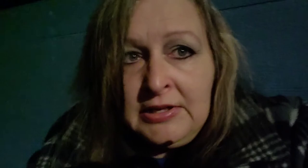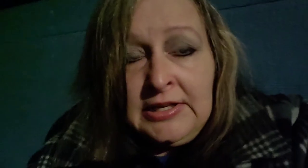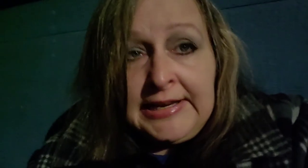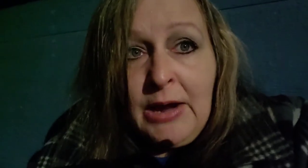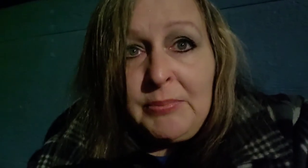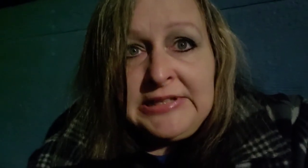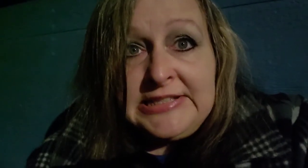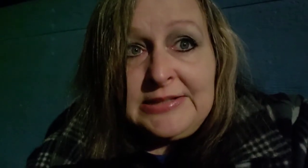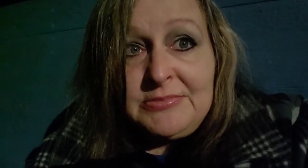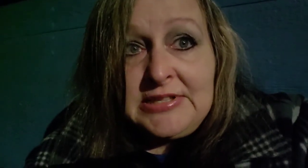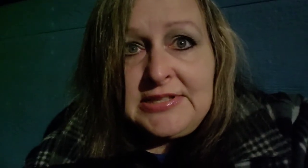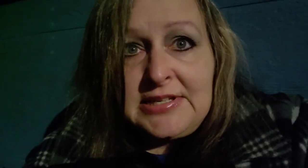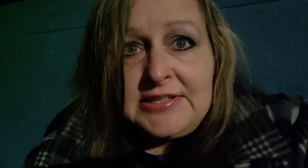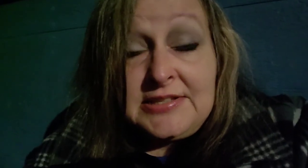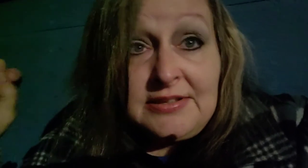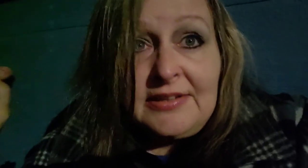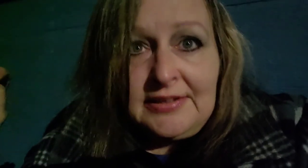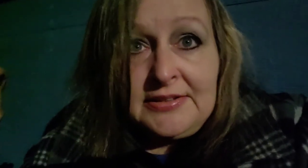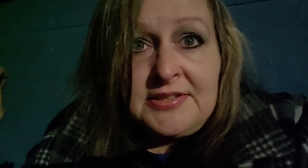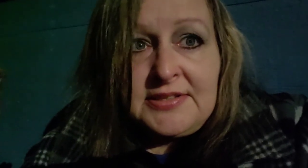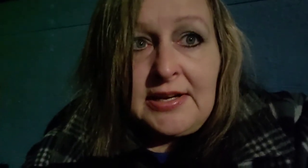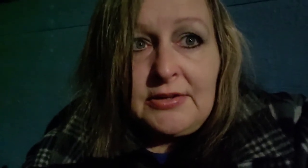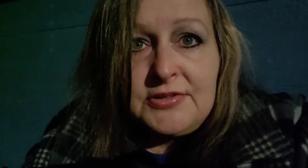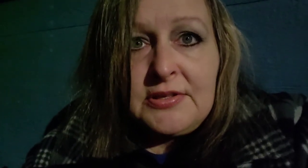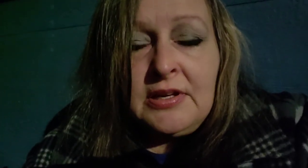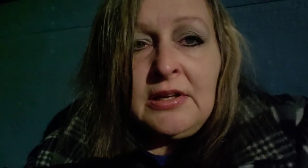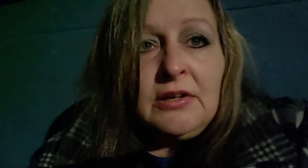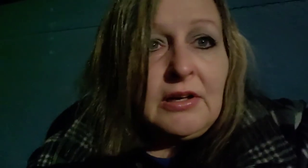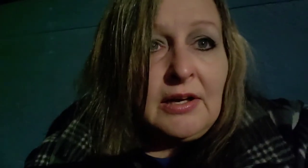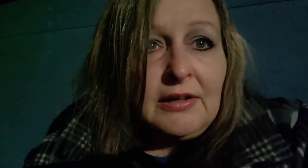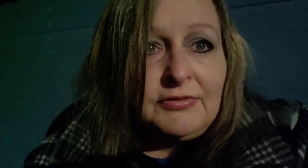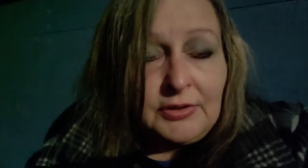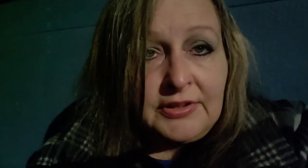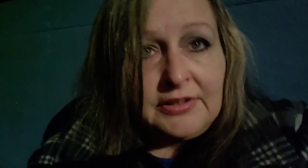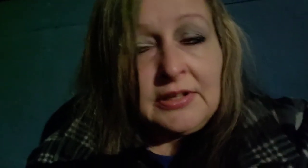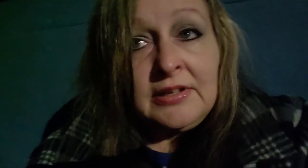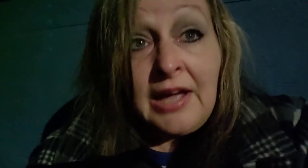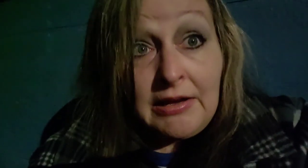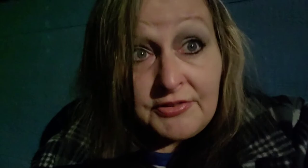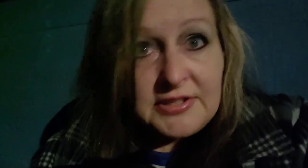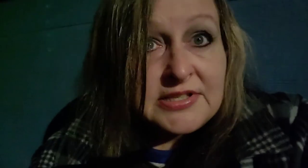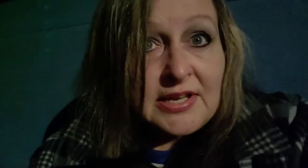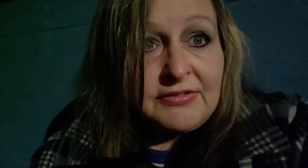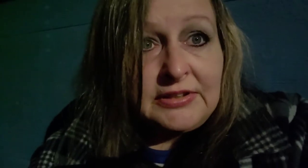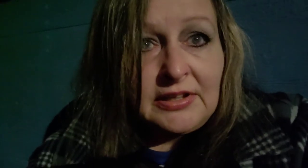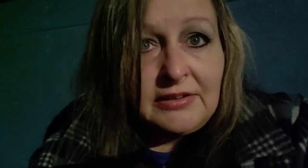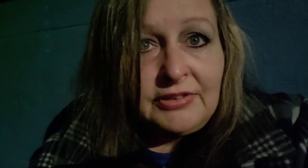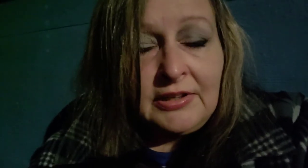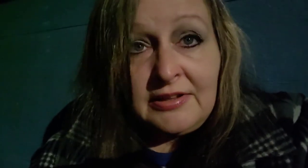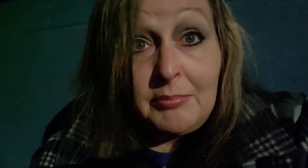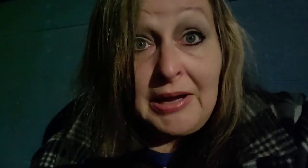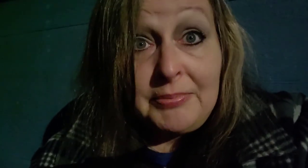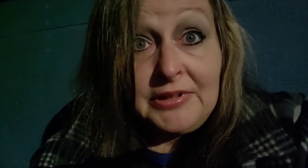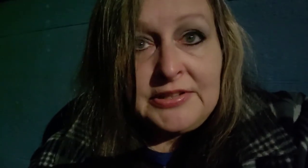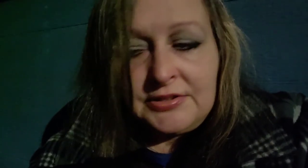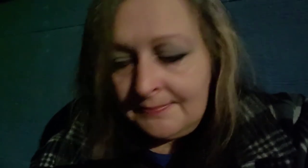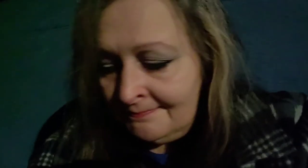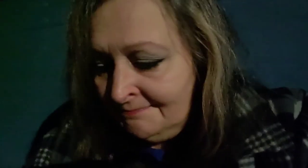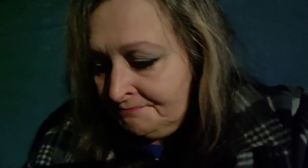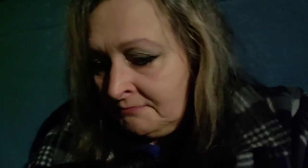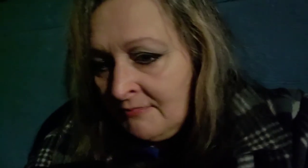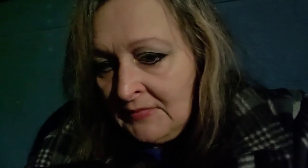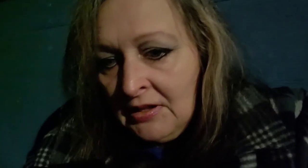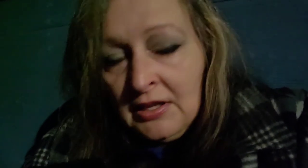have now been deemed as necessary and scarce for the health and safety of the